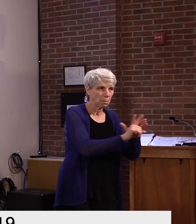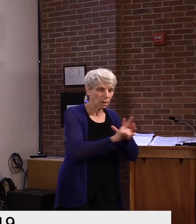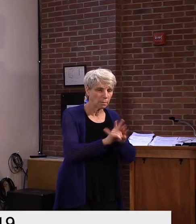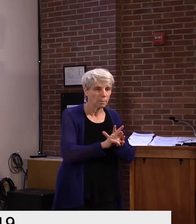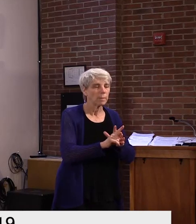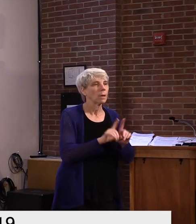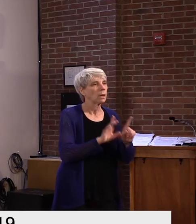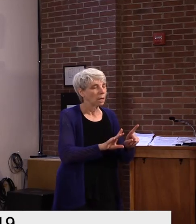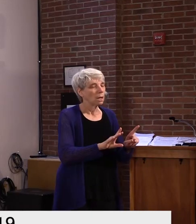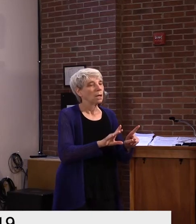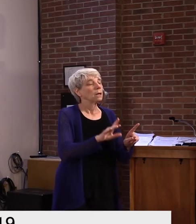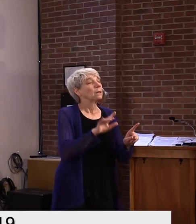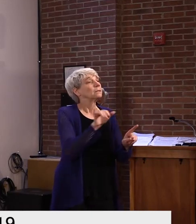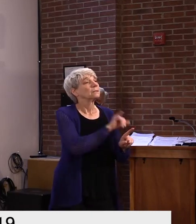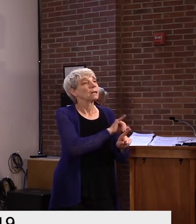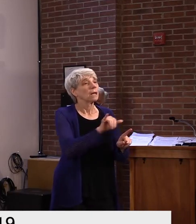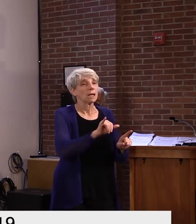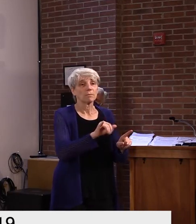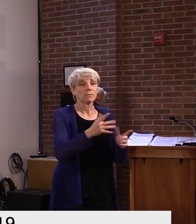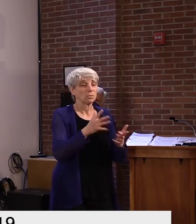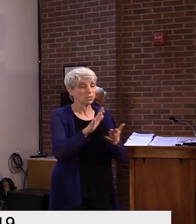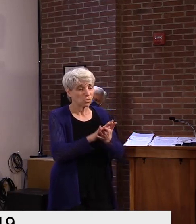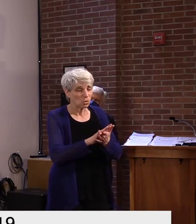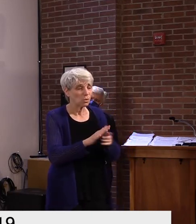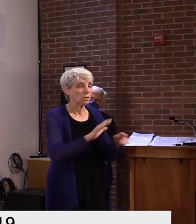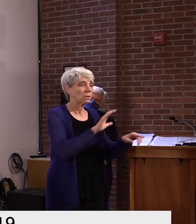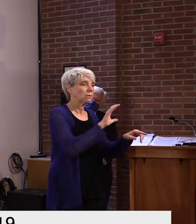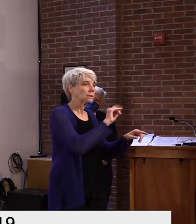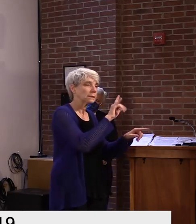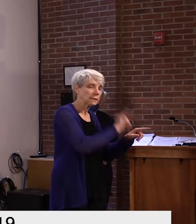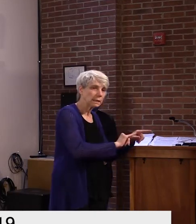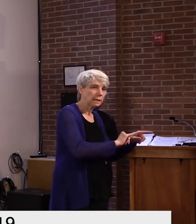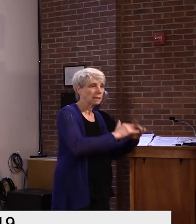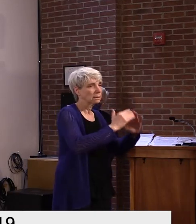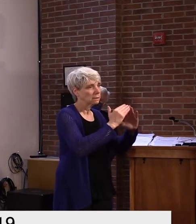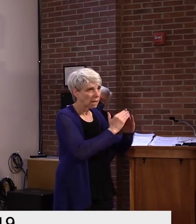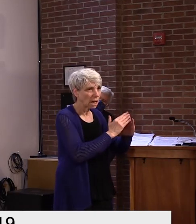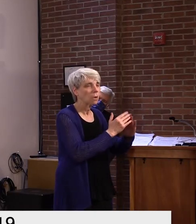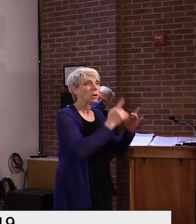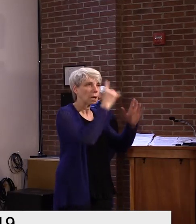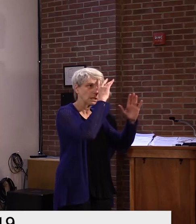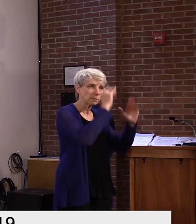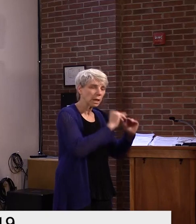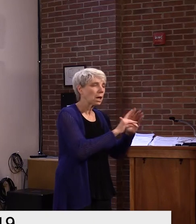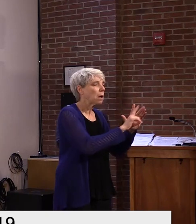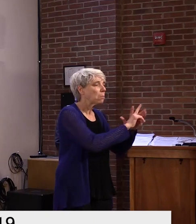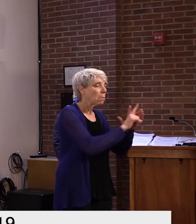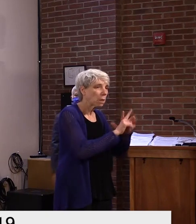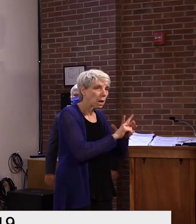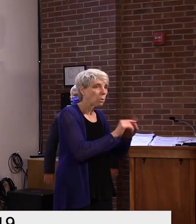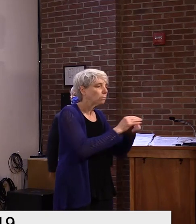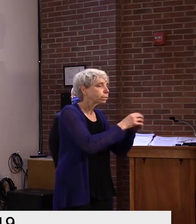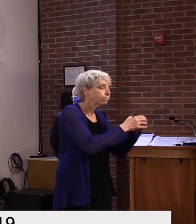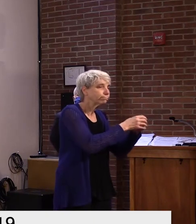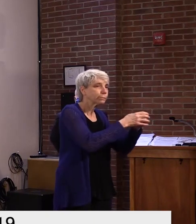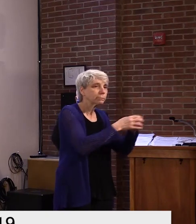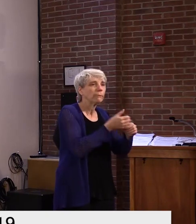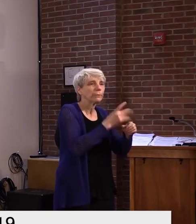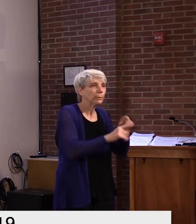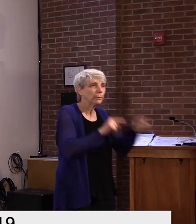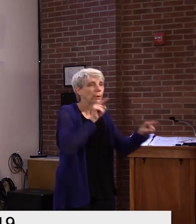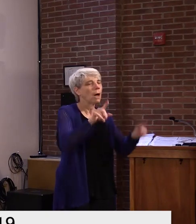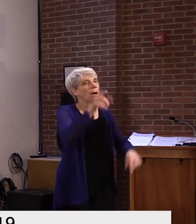and clusters and even limited outbreaks in our cities and towns. That is, if we all keep up the basic